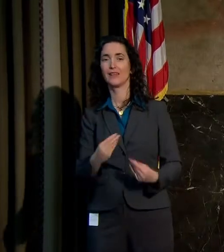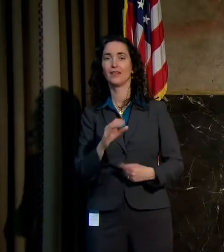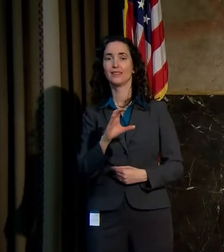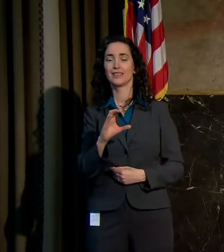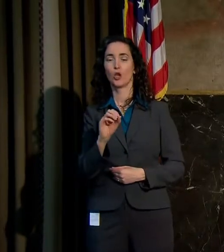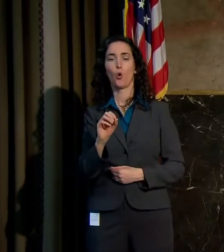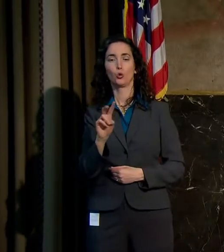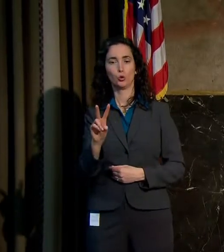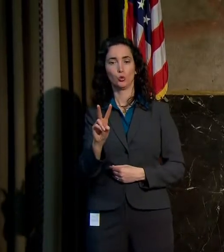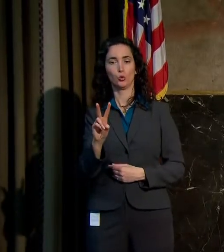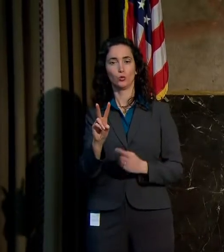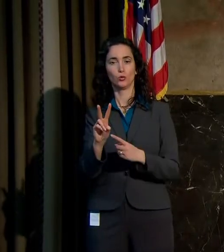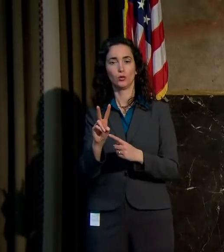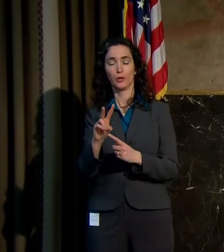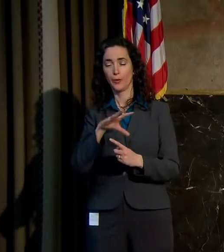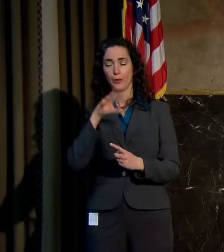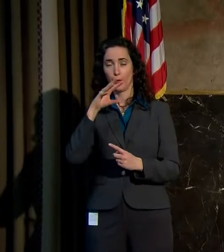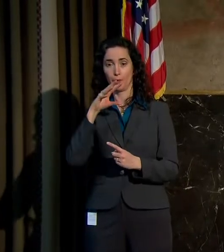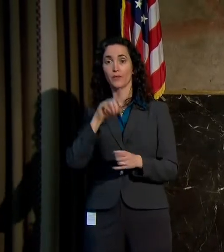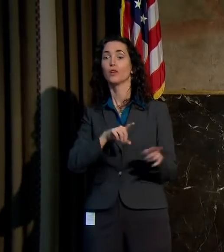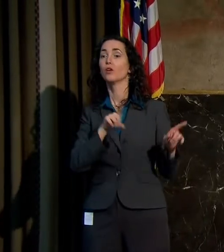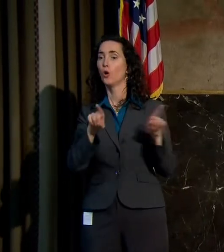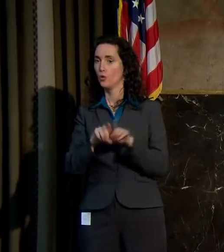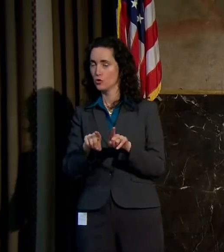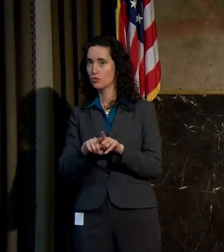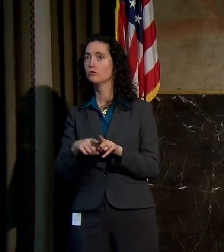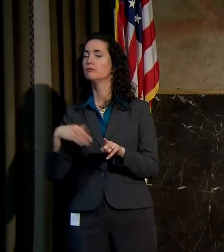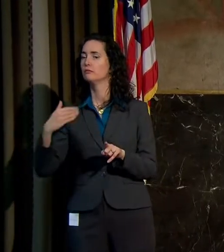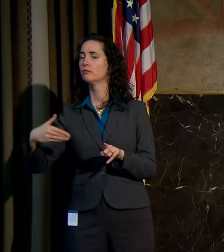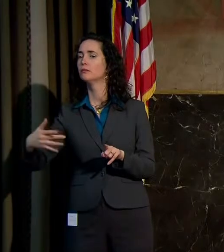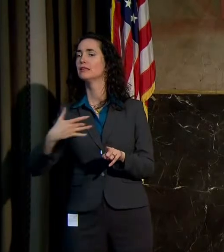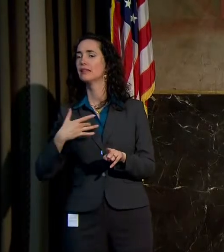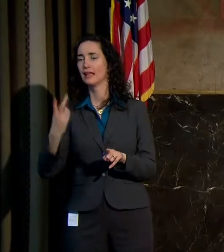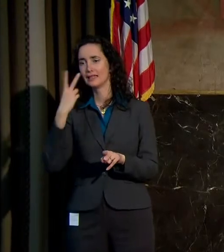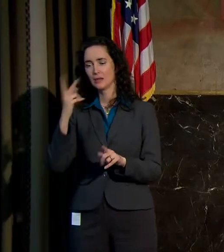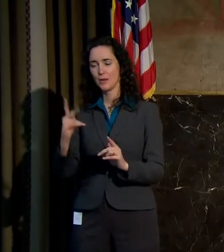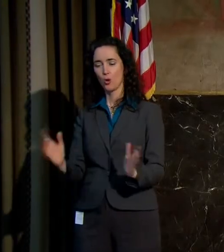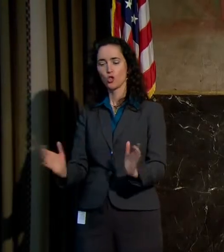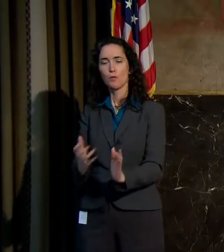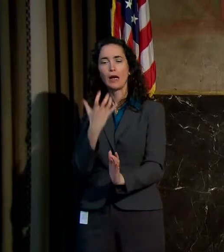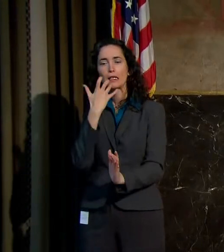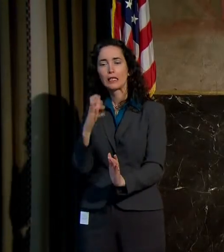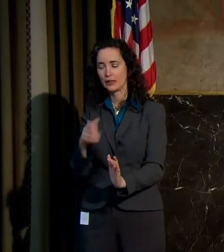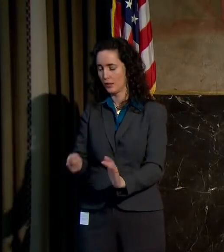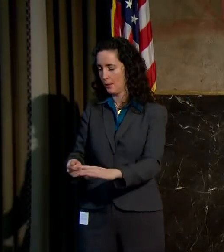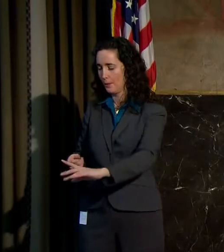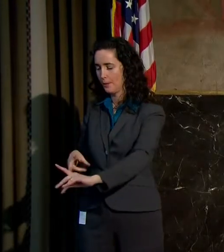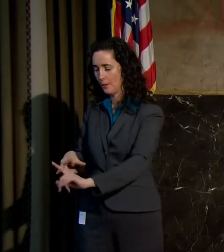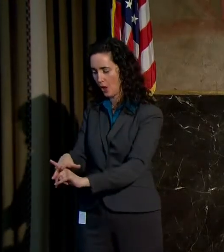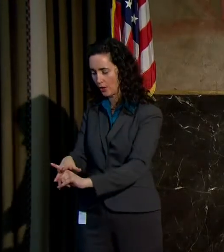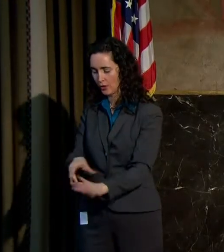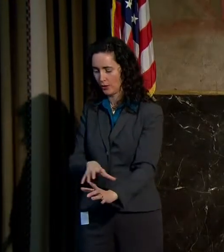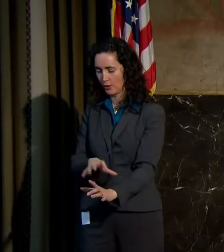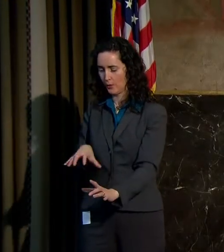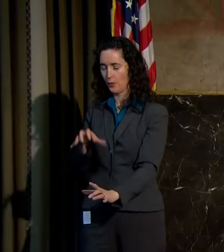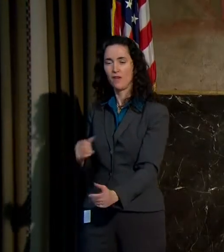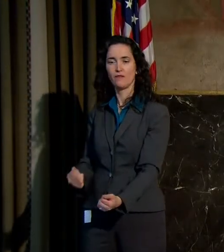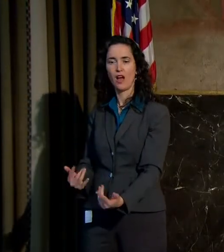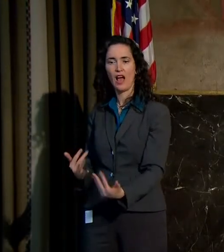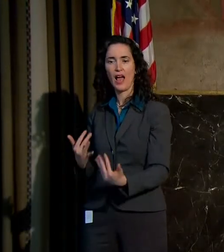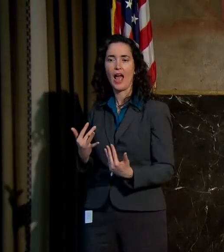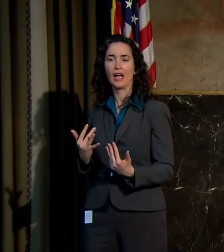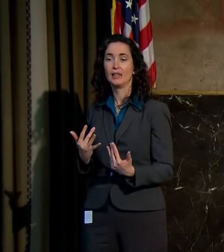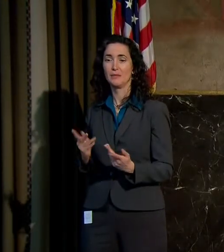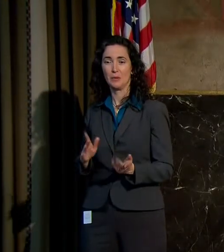poisoning. We can and do see fires connected to space heater use. There was a tragic fire in New York City just a week or two